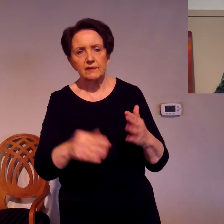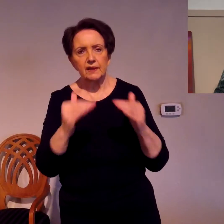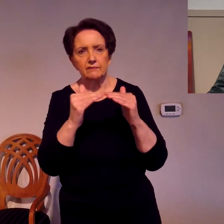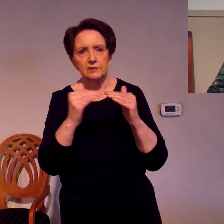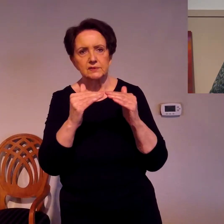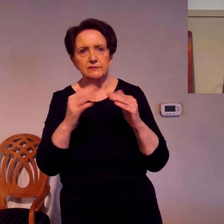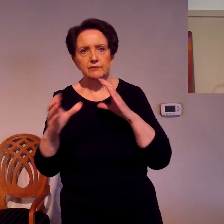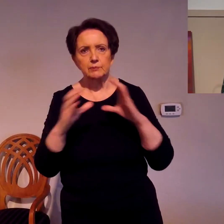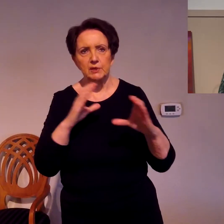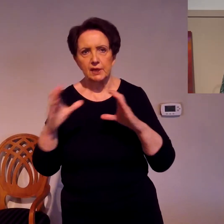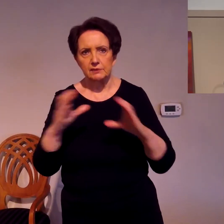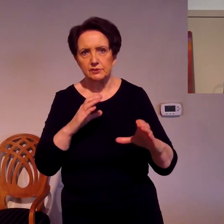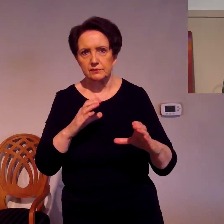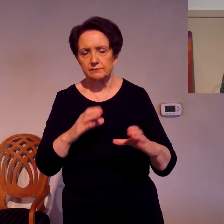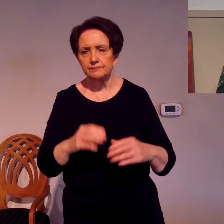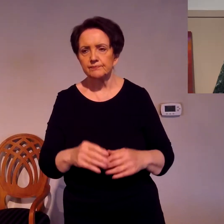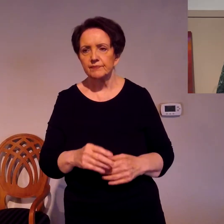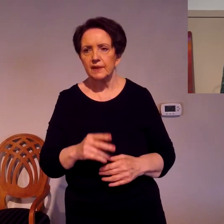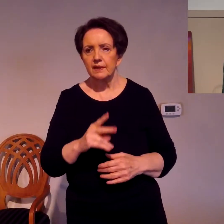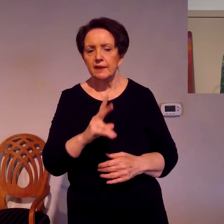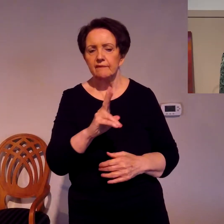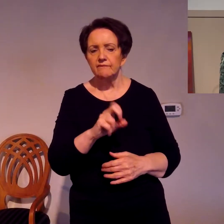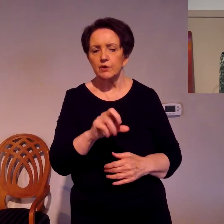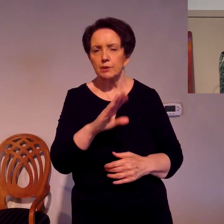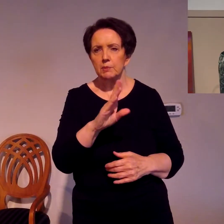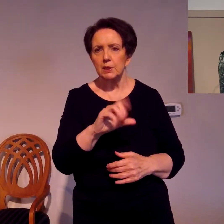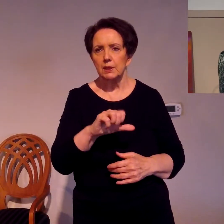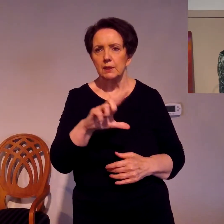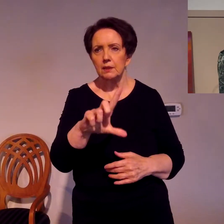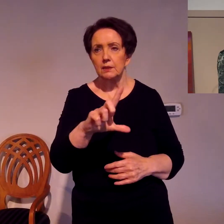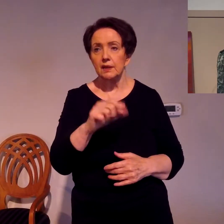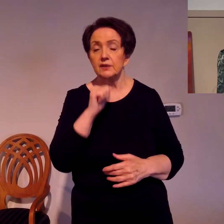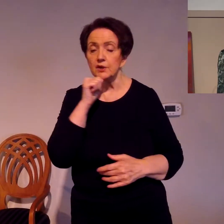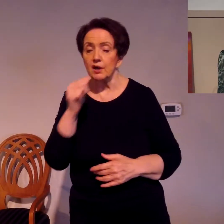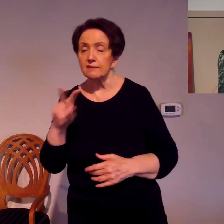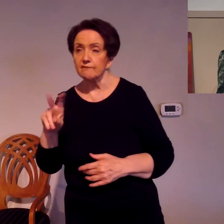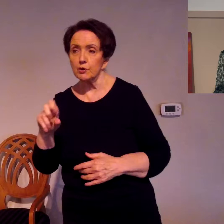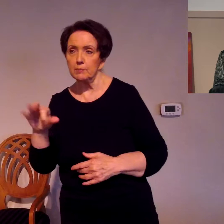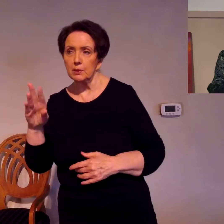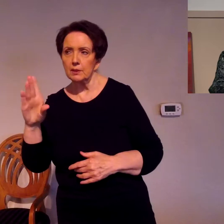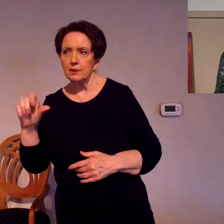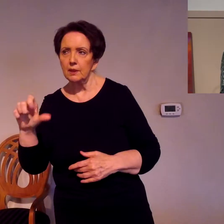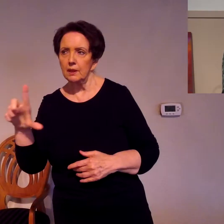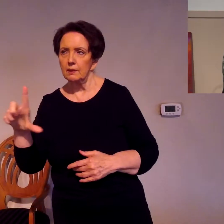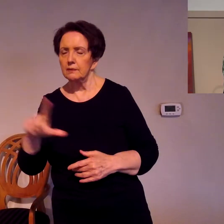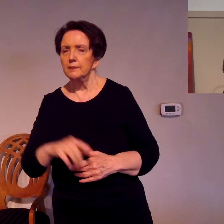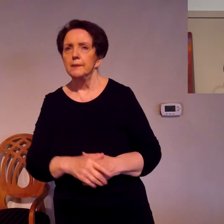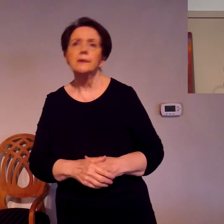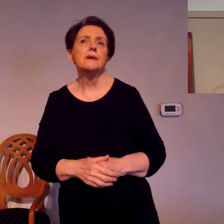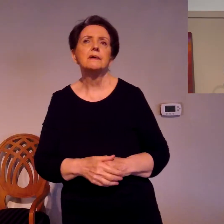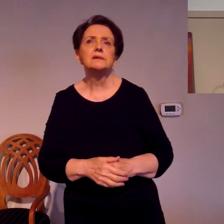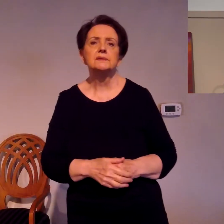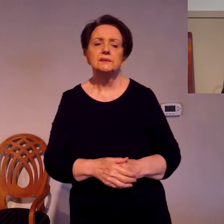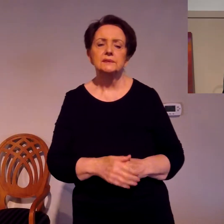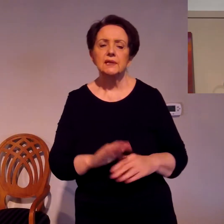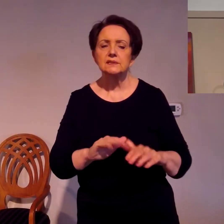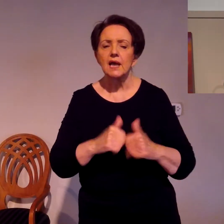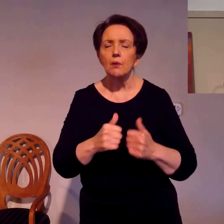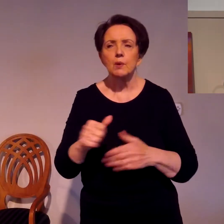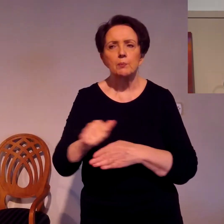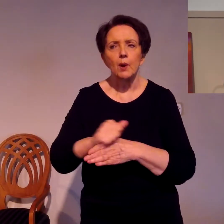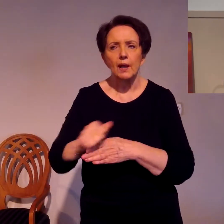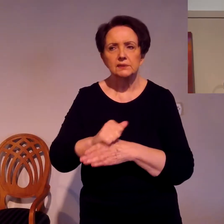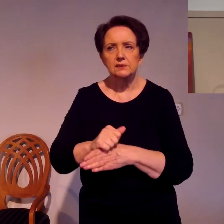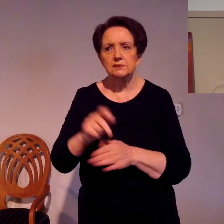communication, and then we have verbal and nonverbal communication. And these are the ways in which we practice